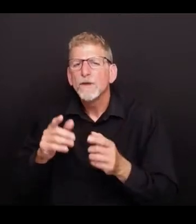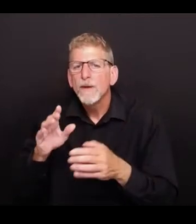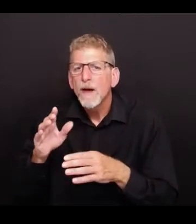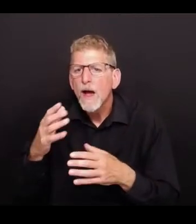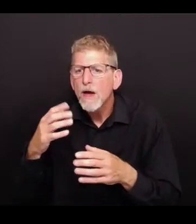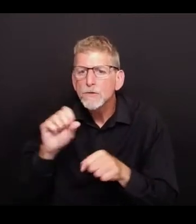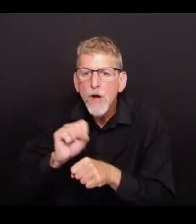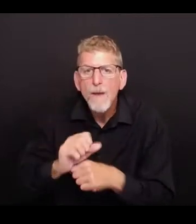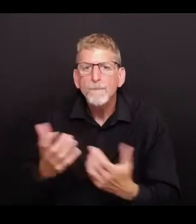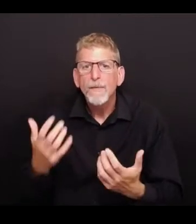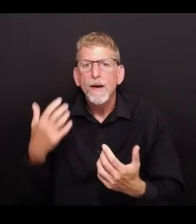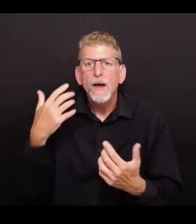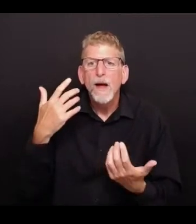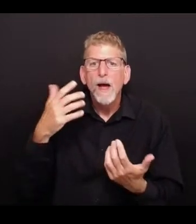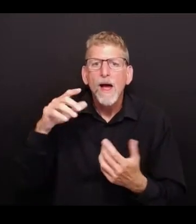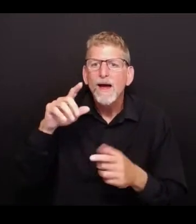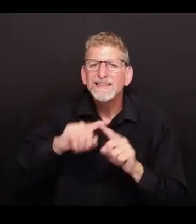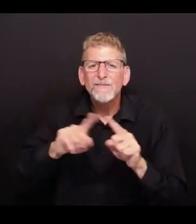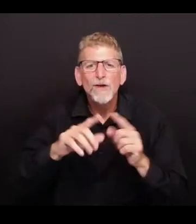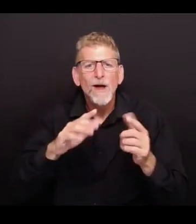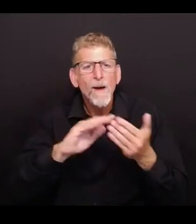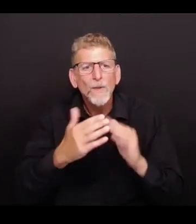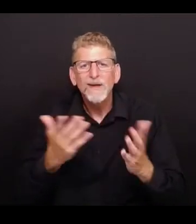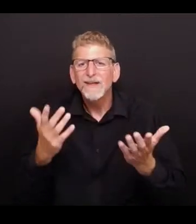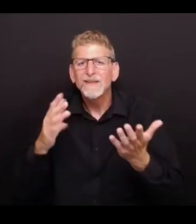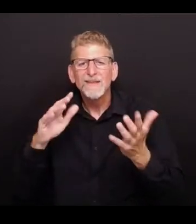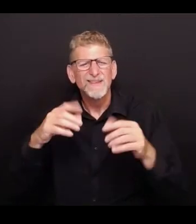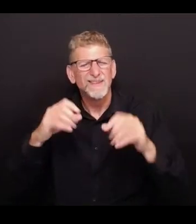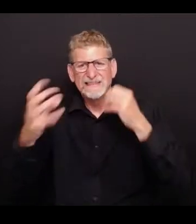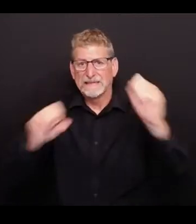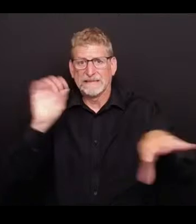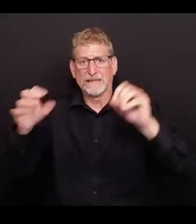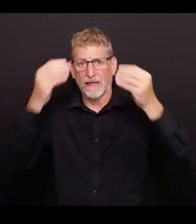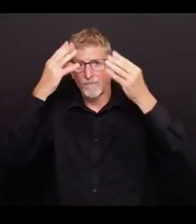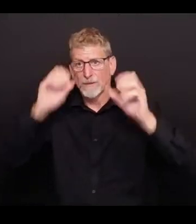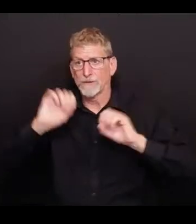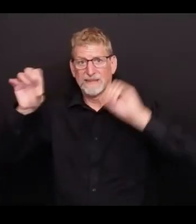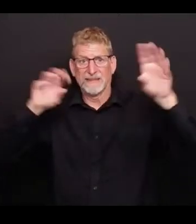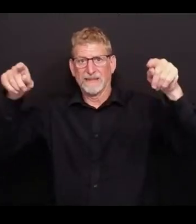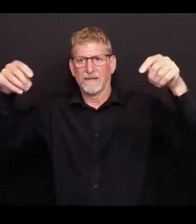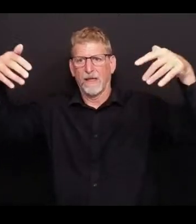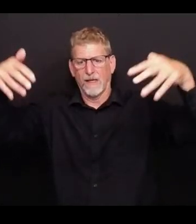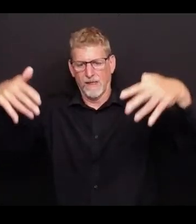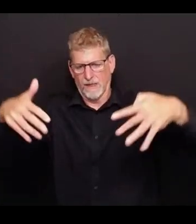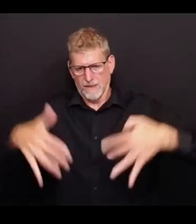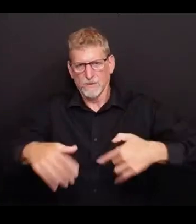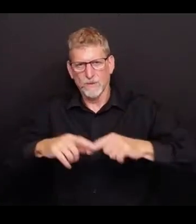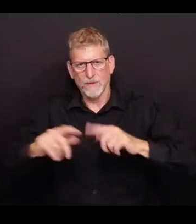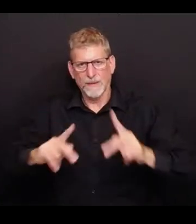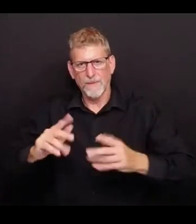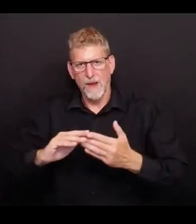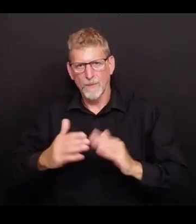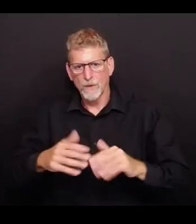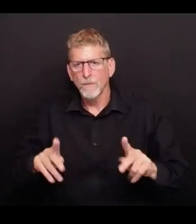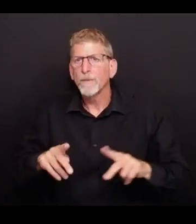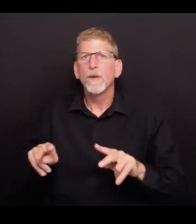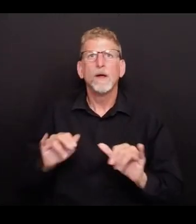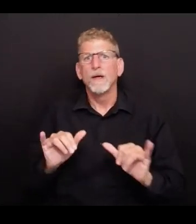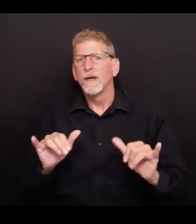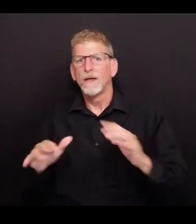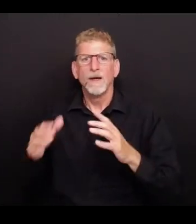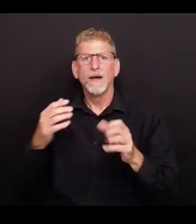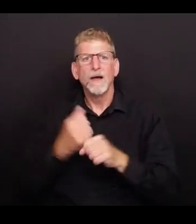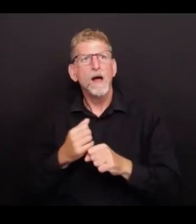businesses and employers, to help folks meet the need to understand the risks,